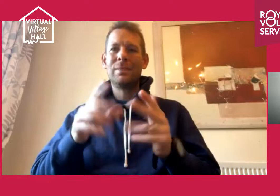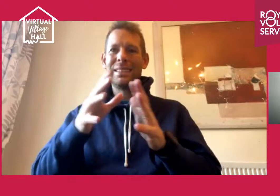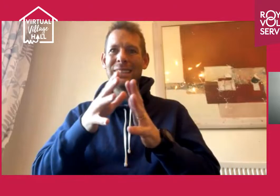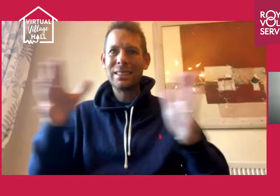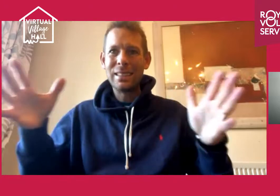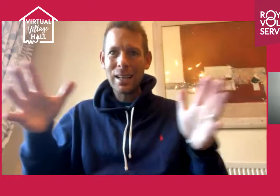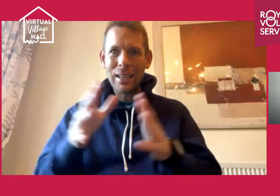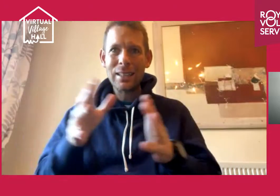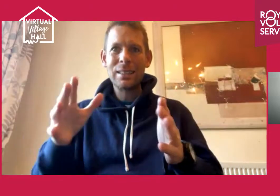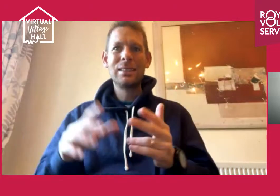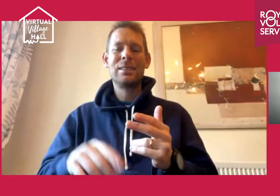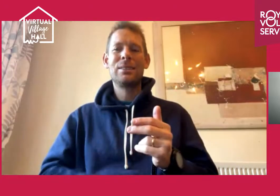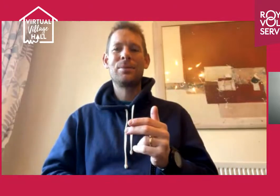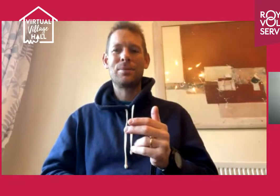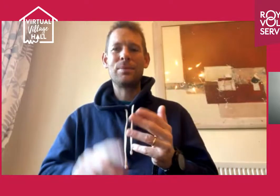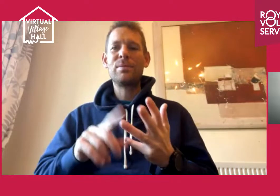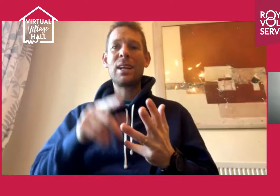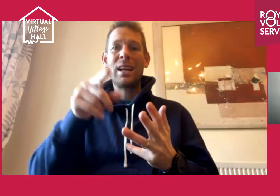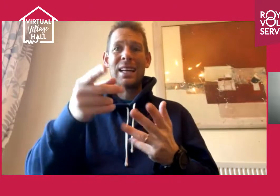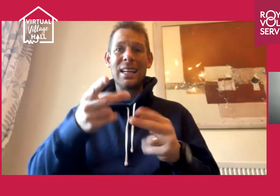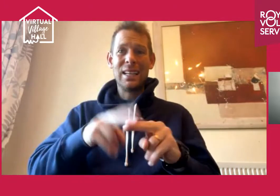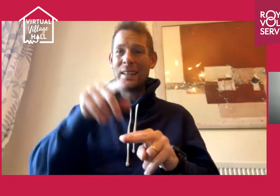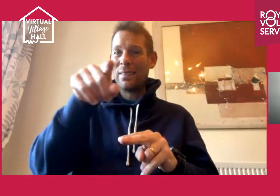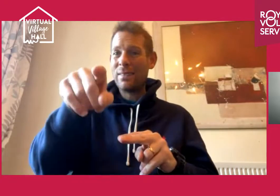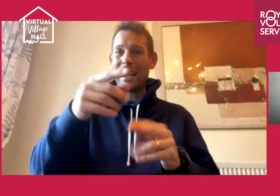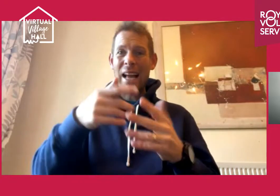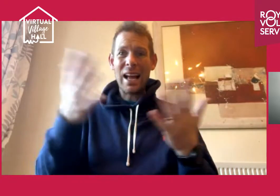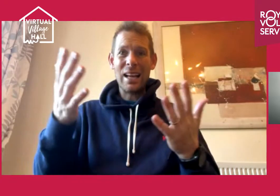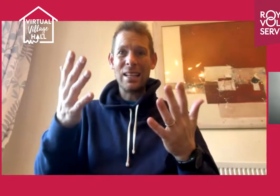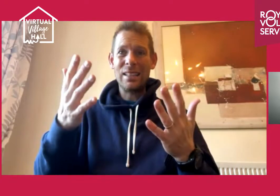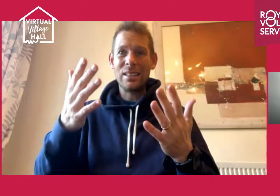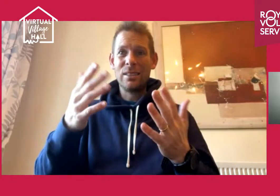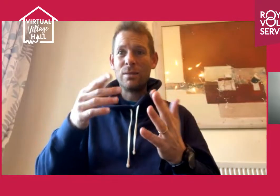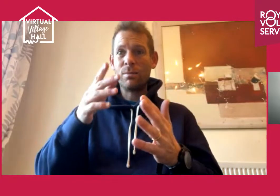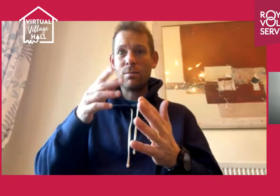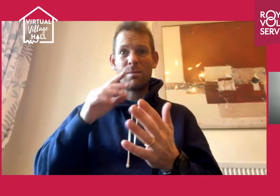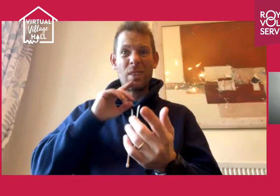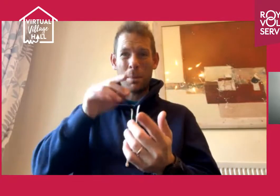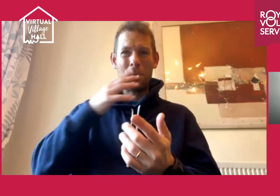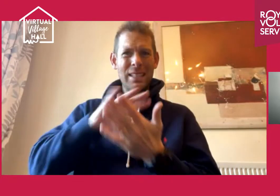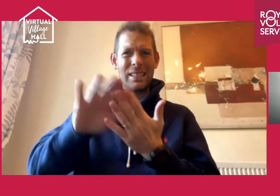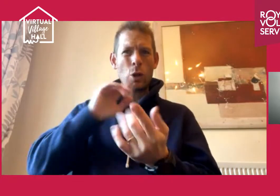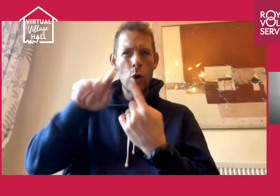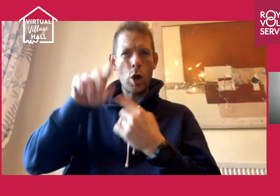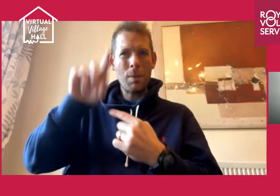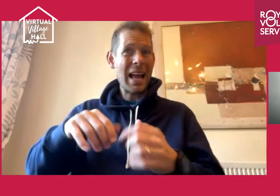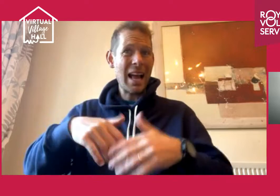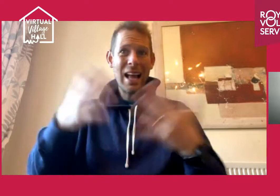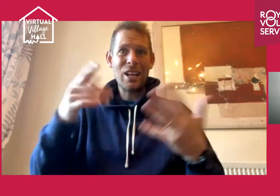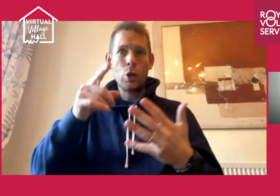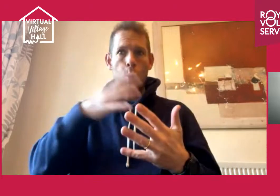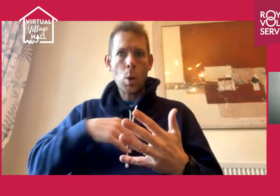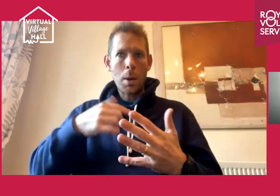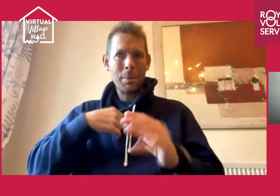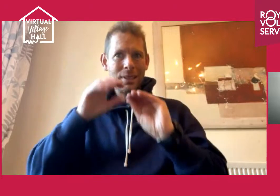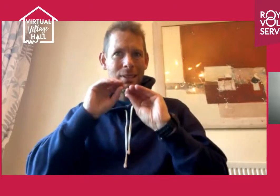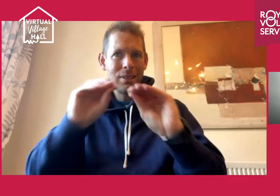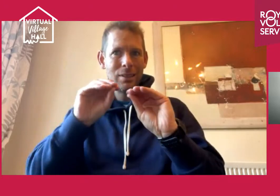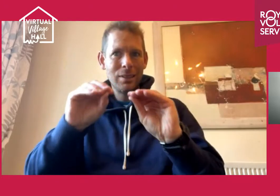some colors and sizes. If there's anything that you do want to learn, please if there's anything you want